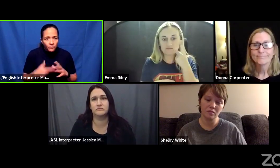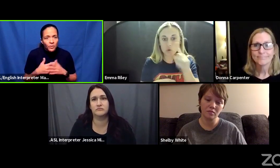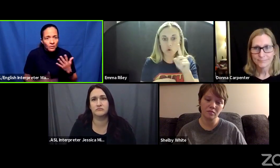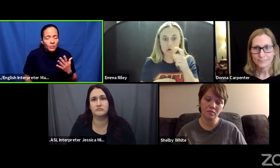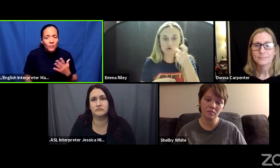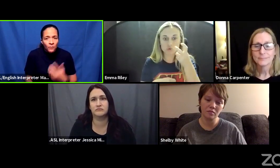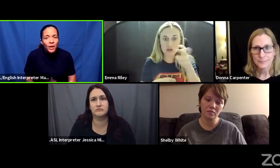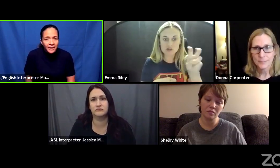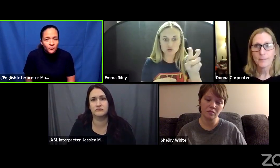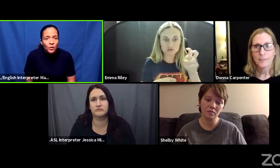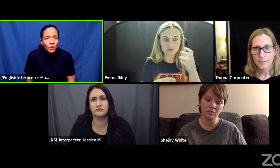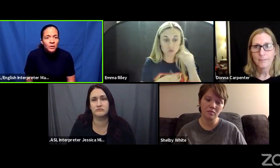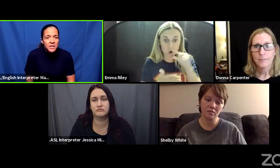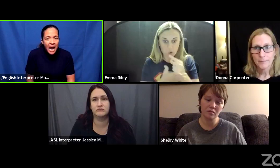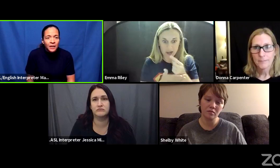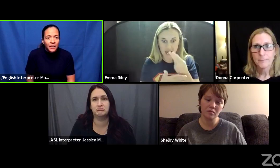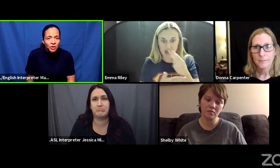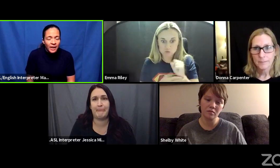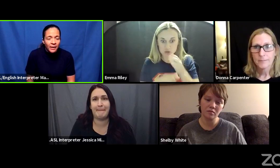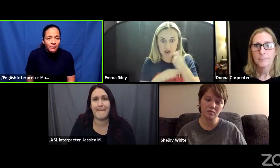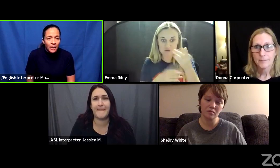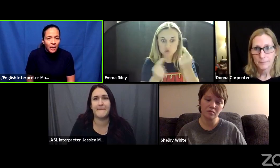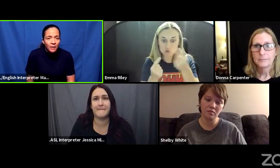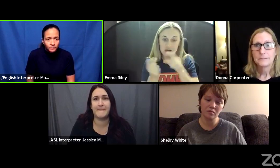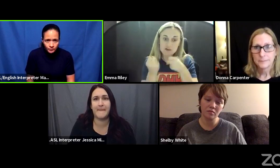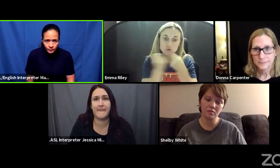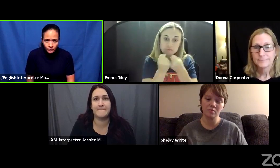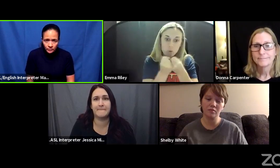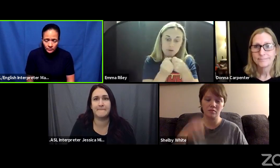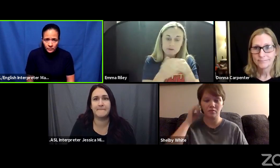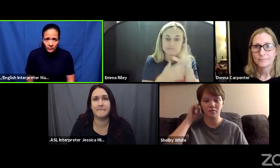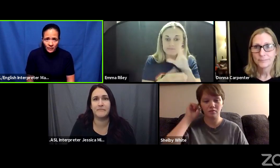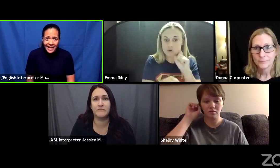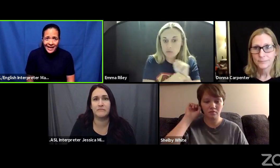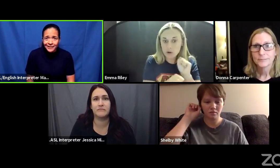vast place for knowledge and